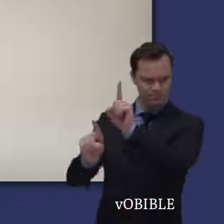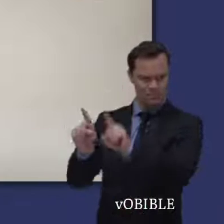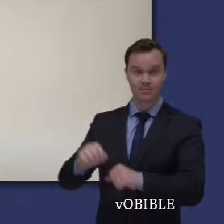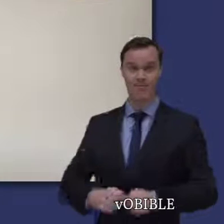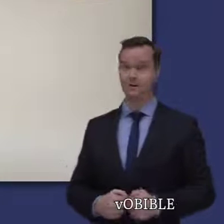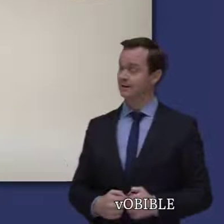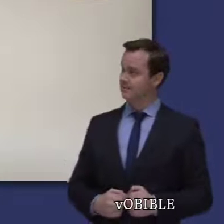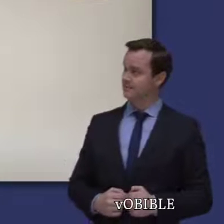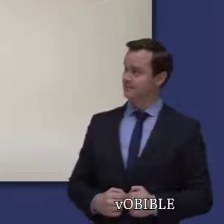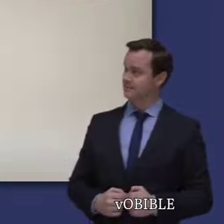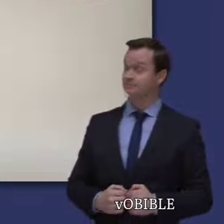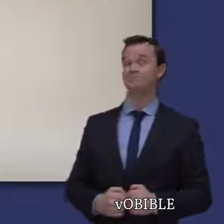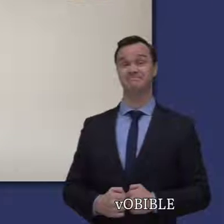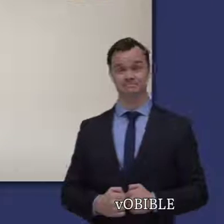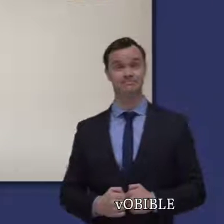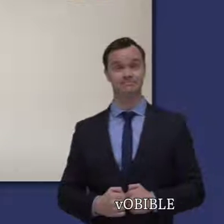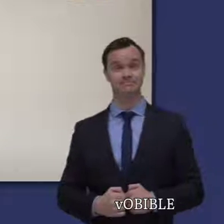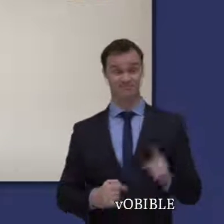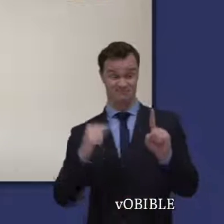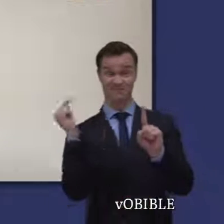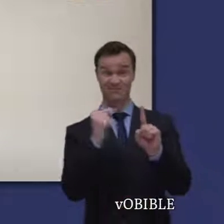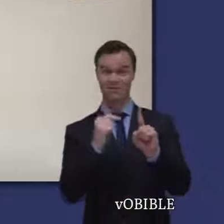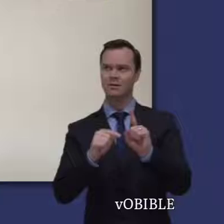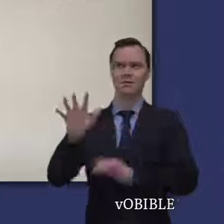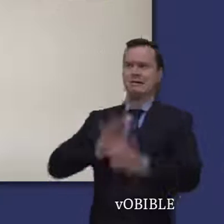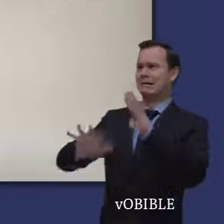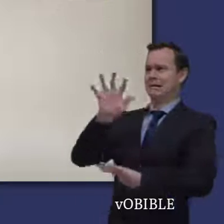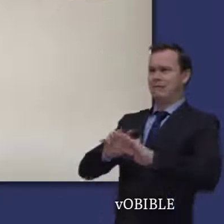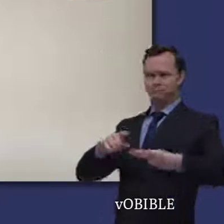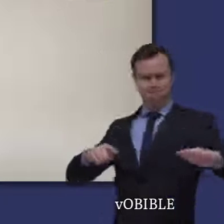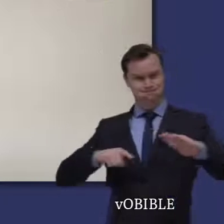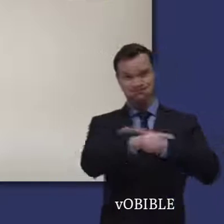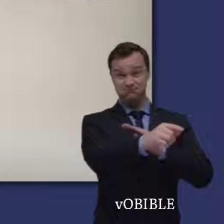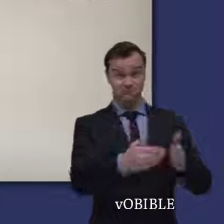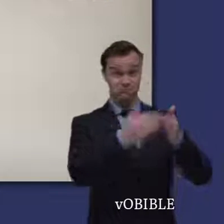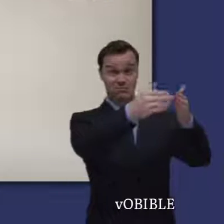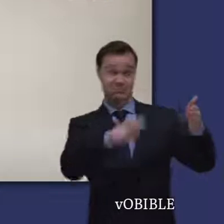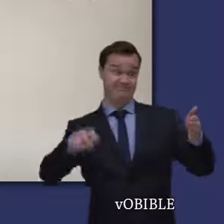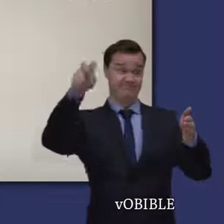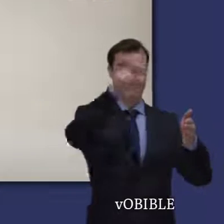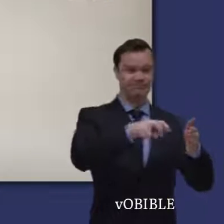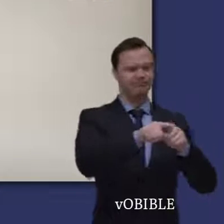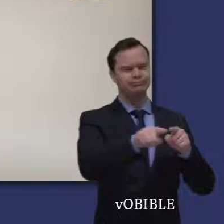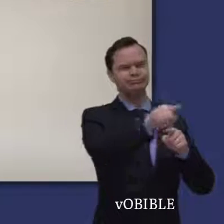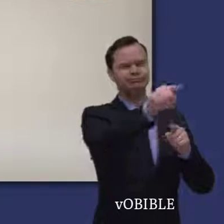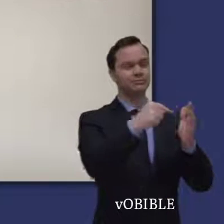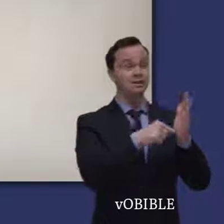go to Nineveh. Overwhelmed, Jonah evades the assignment by boarding a ship headed for